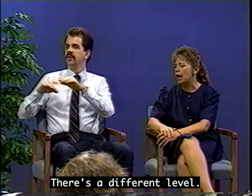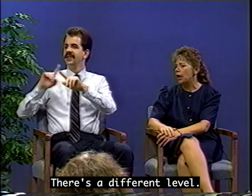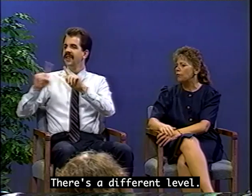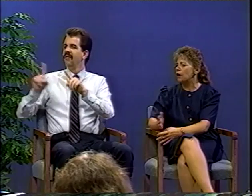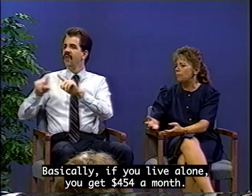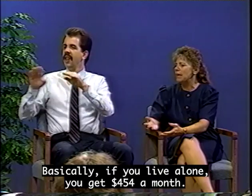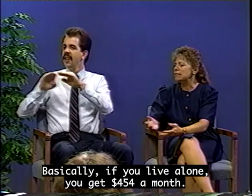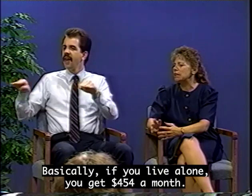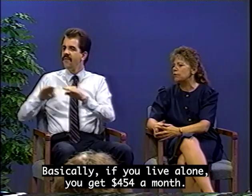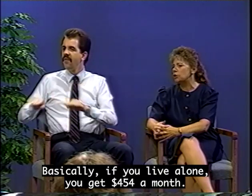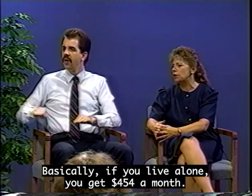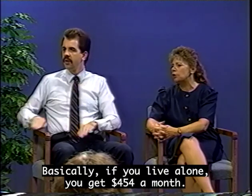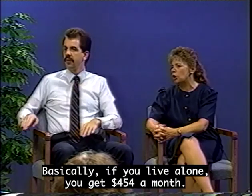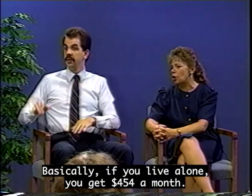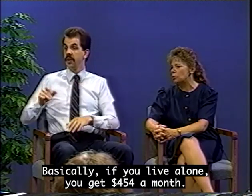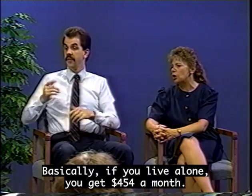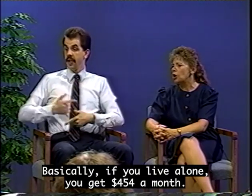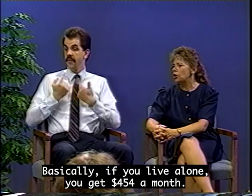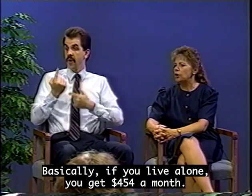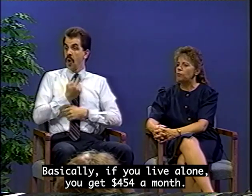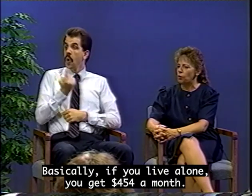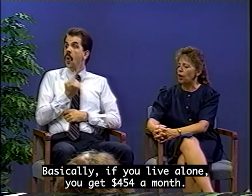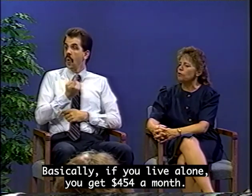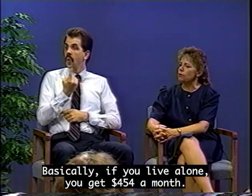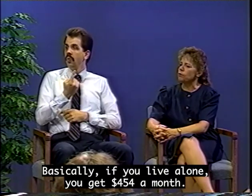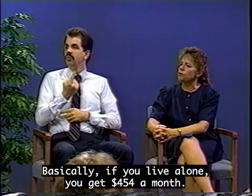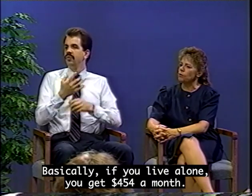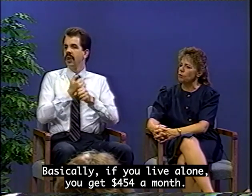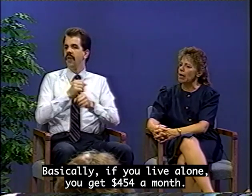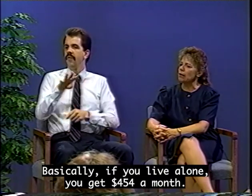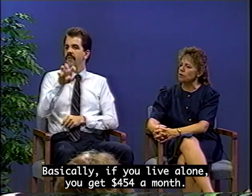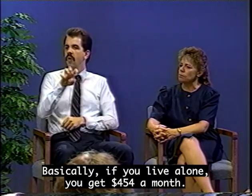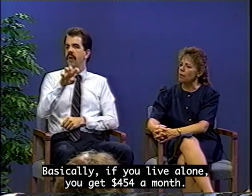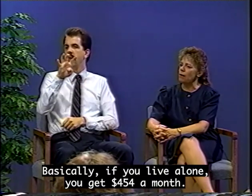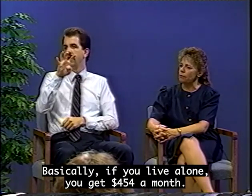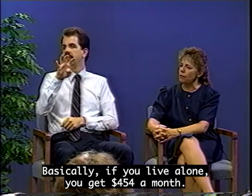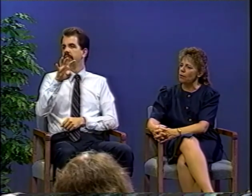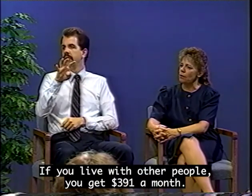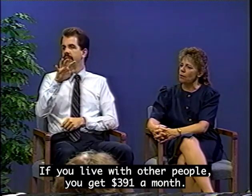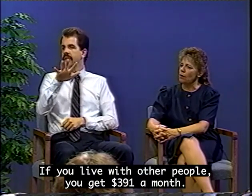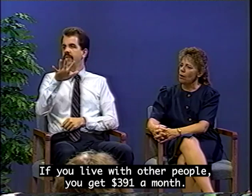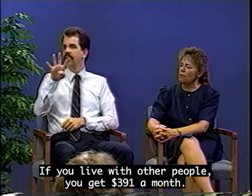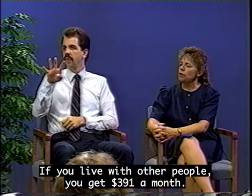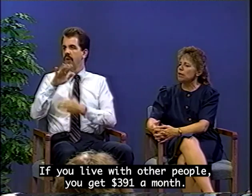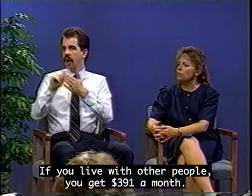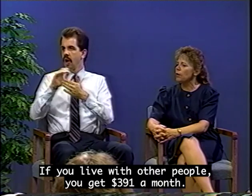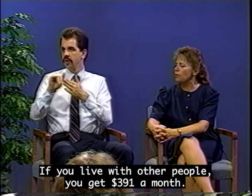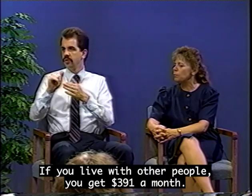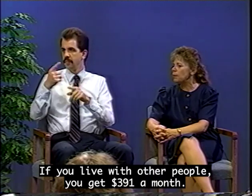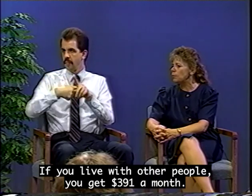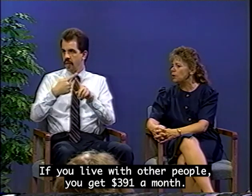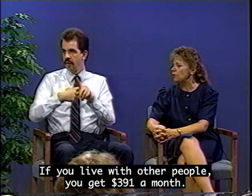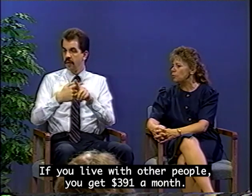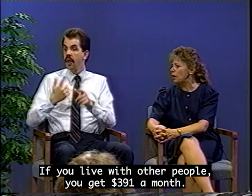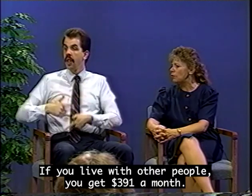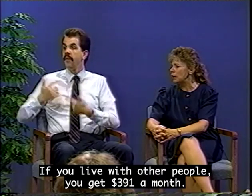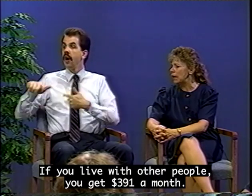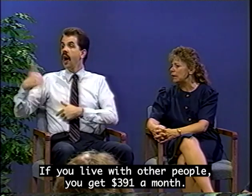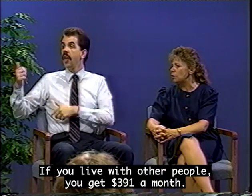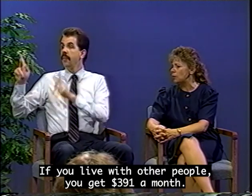level. Basically, if you live alone, you get $454 a month. If you live with other people,